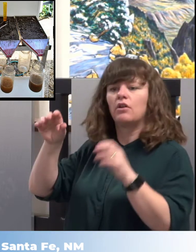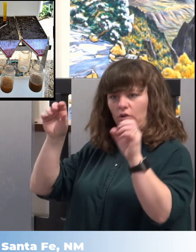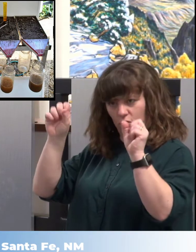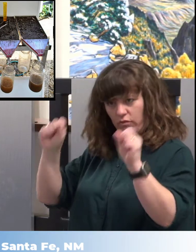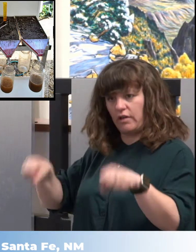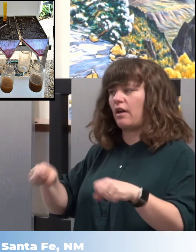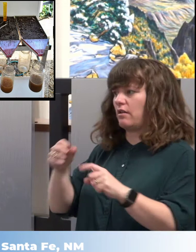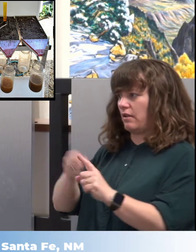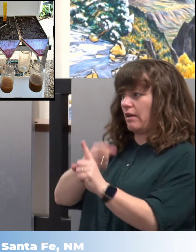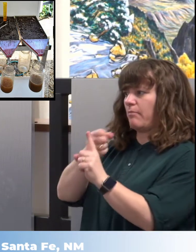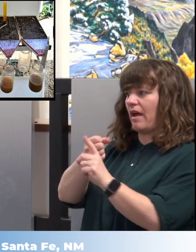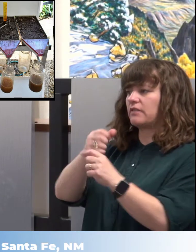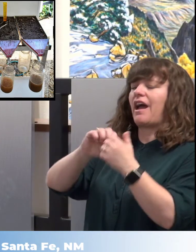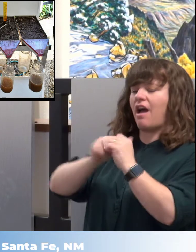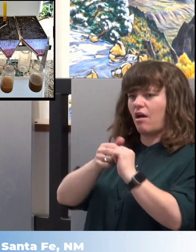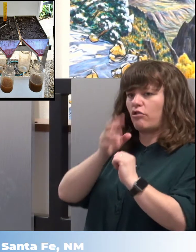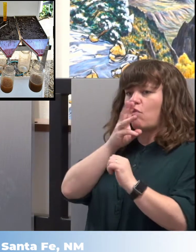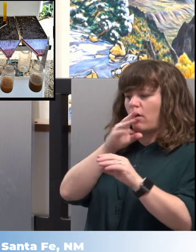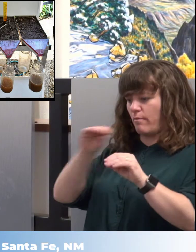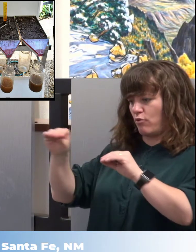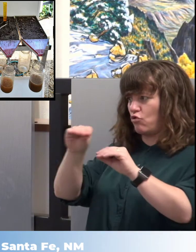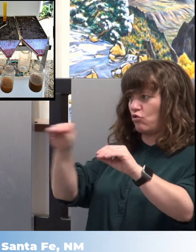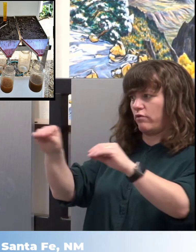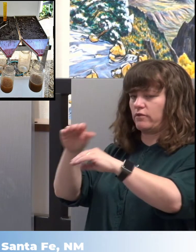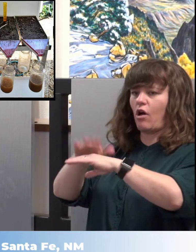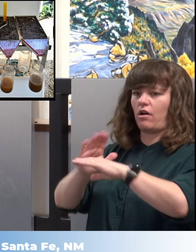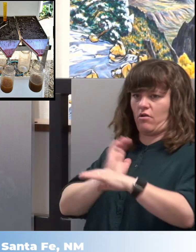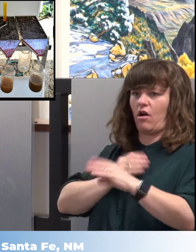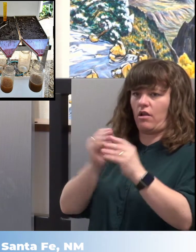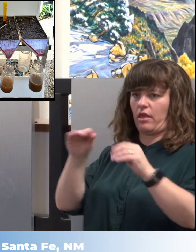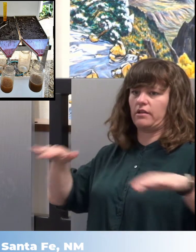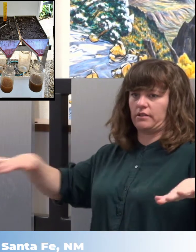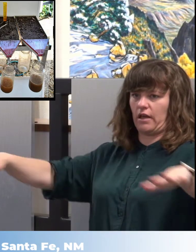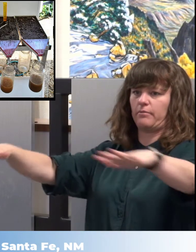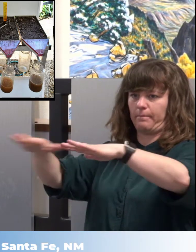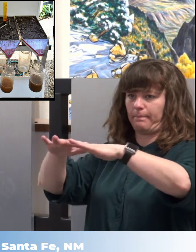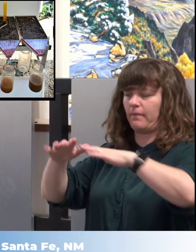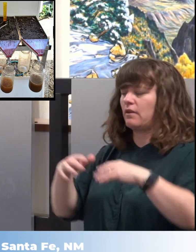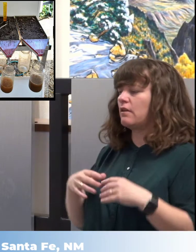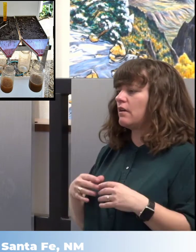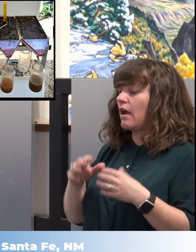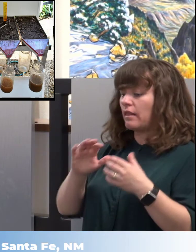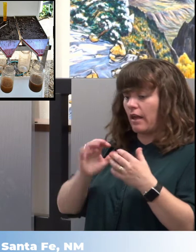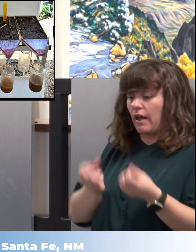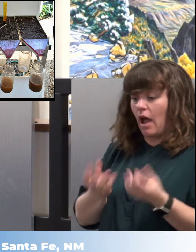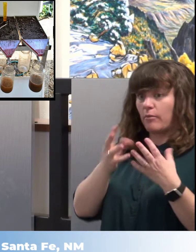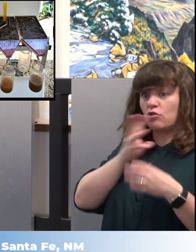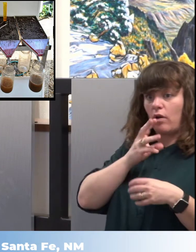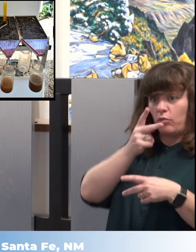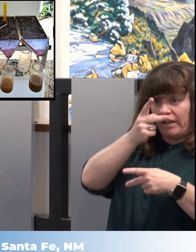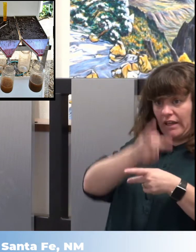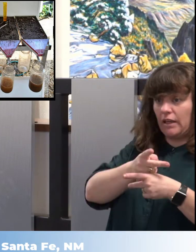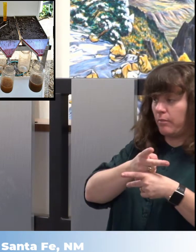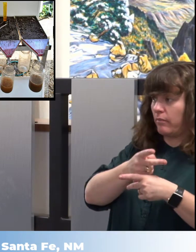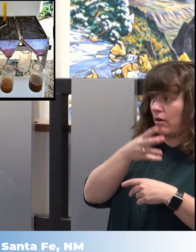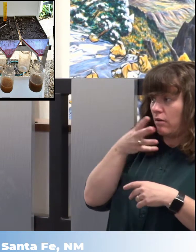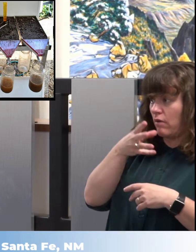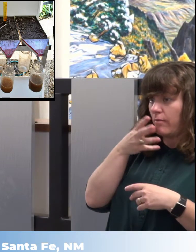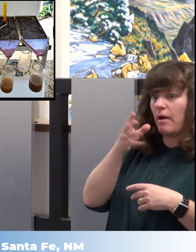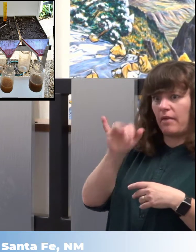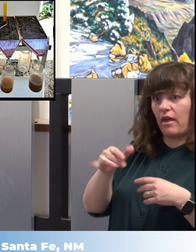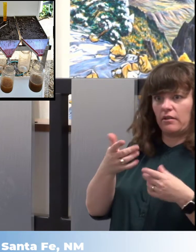in the landscape. And also on our productivity, on our farm or on our ranches. To like, how much water we keep, it's the basis of our